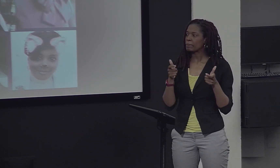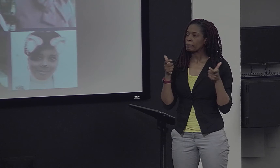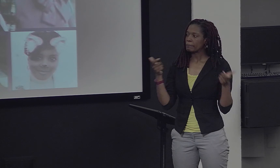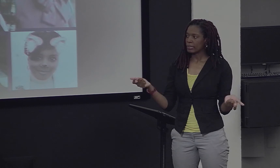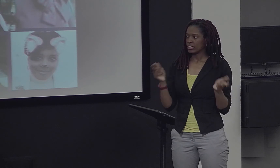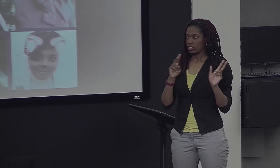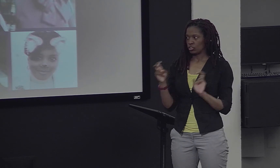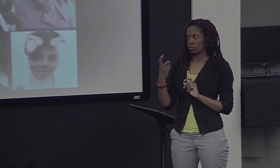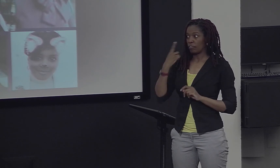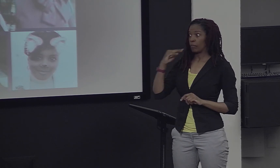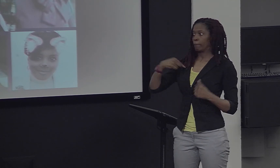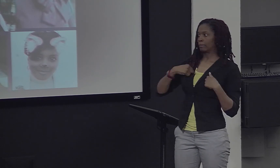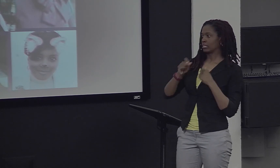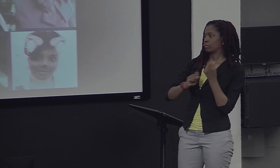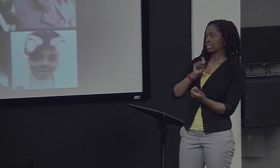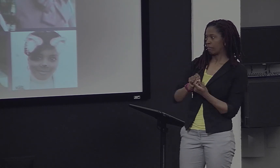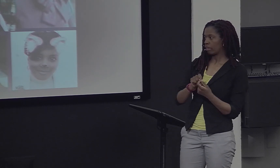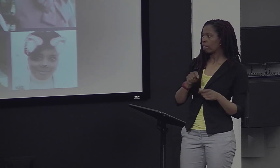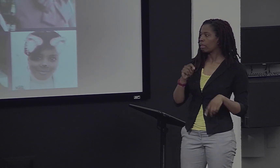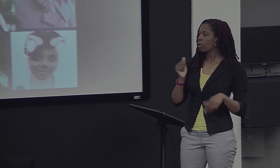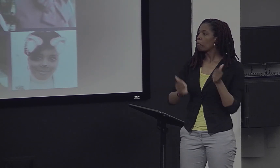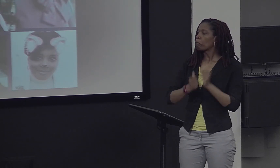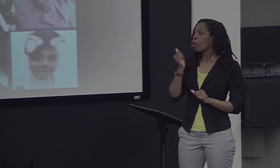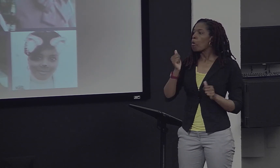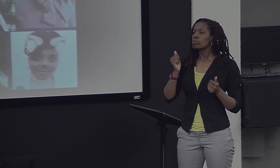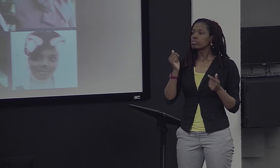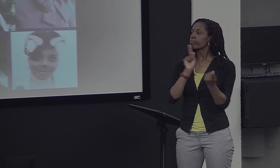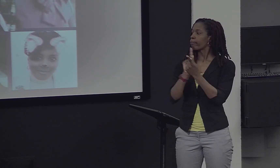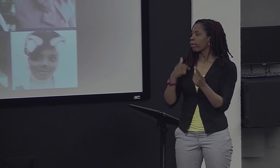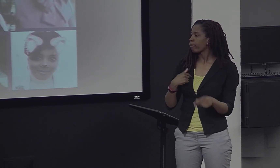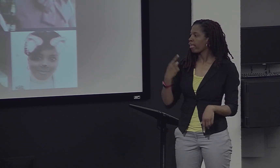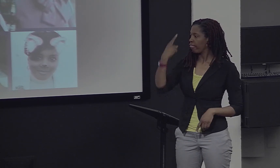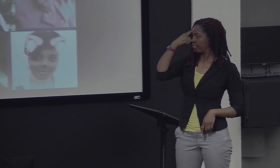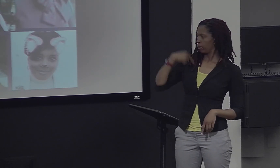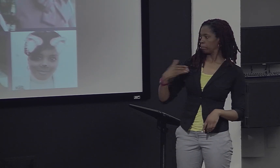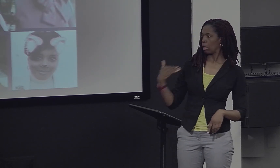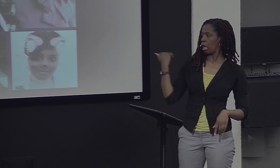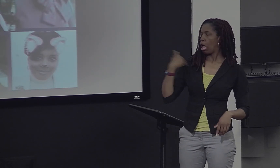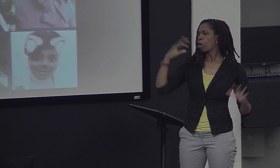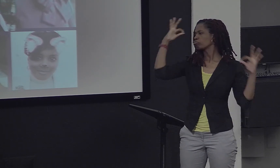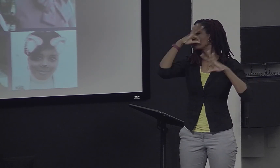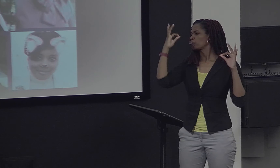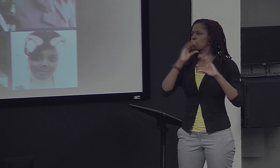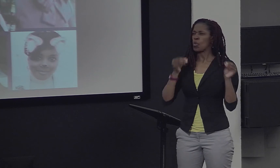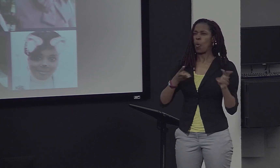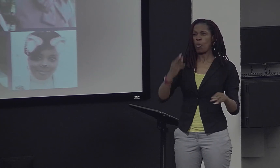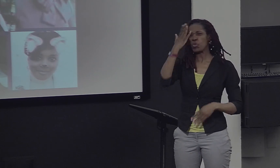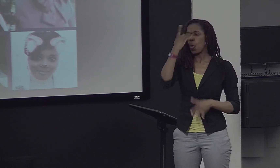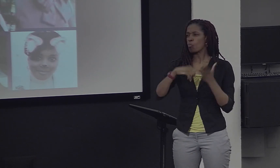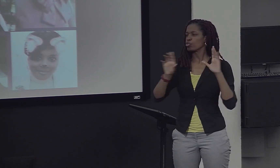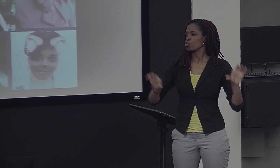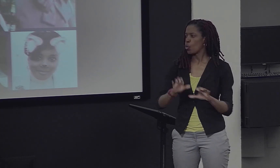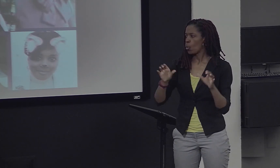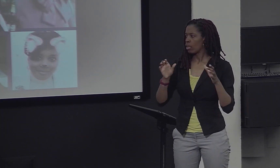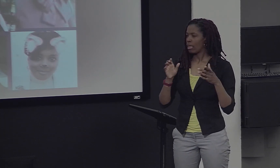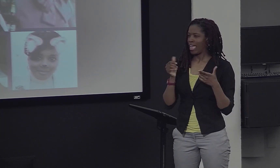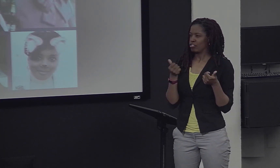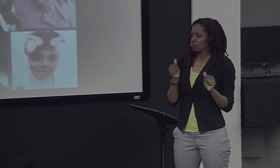And often people don't respect us as professionals. For me specifically, most people who meet me think that I'm young, that I don't know